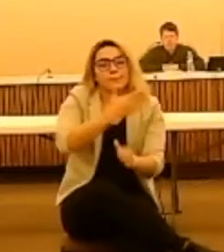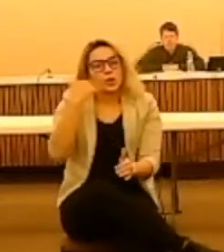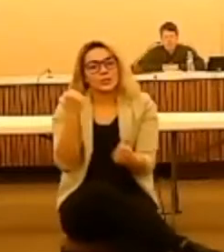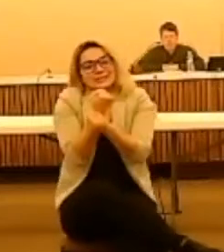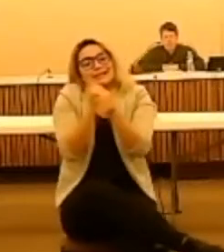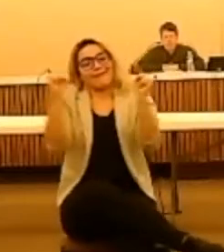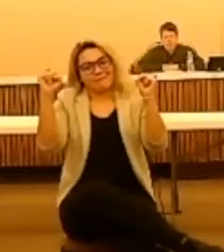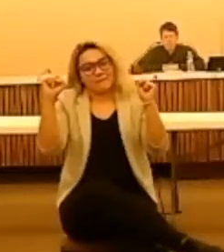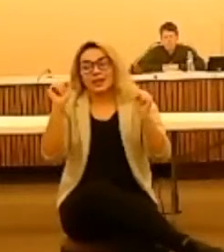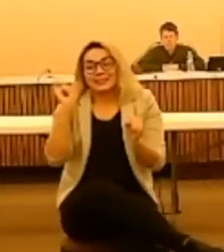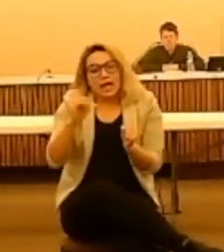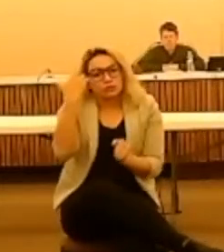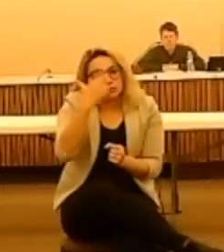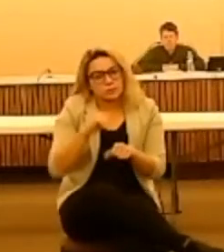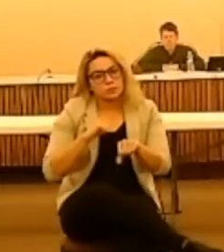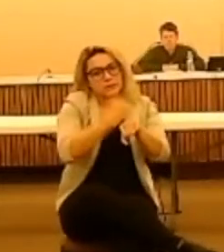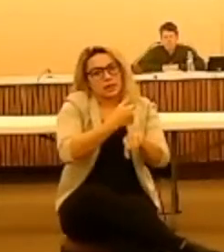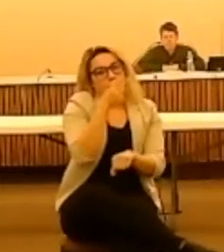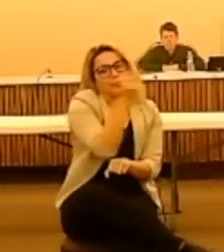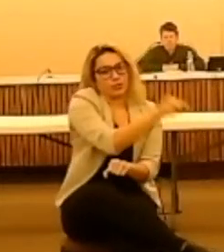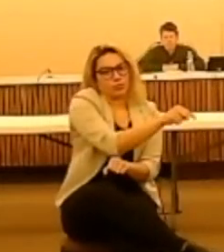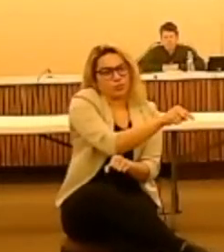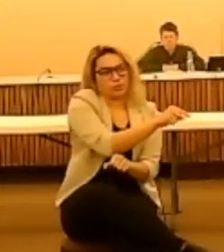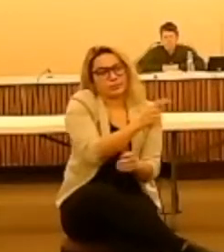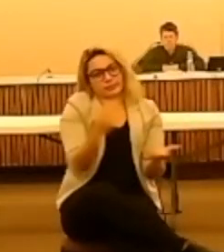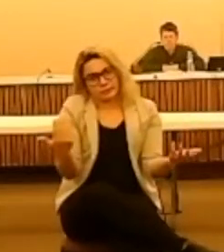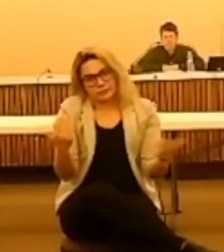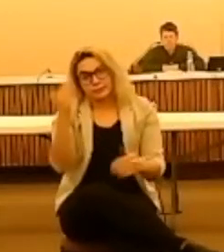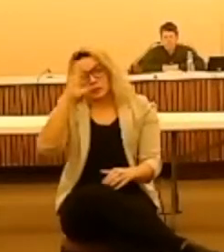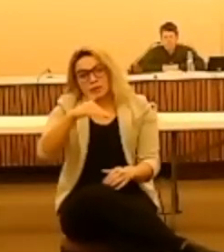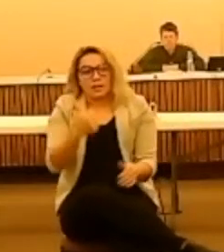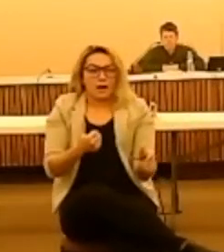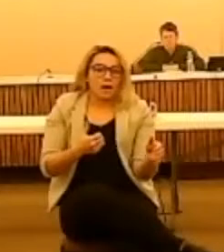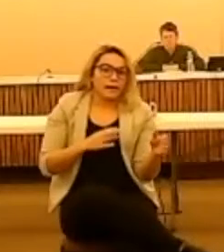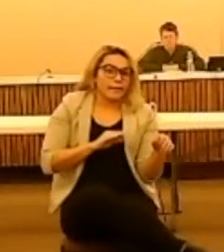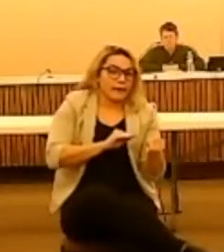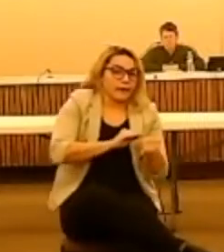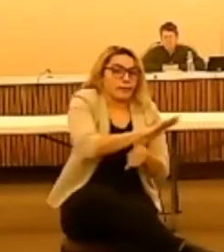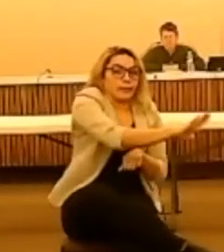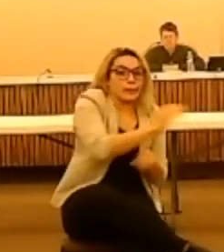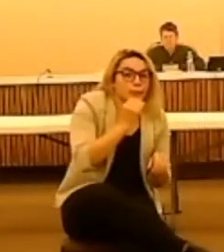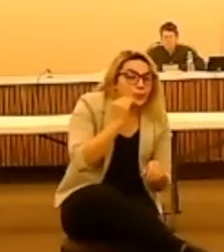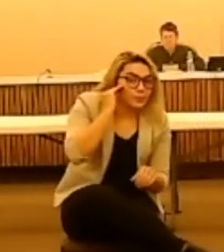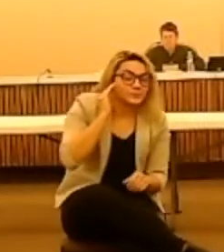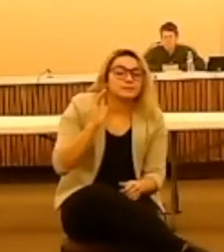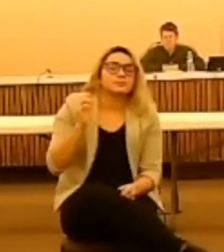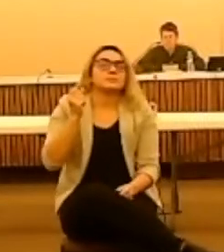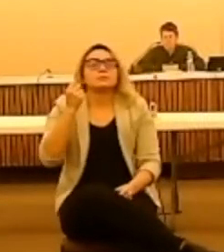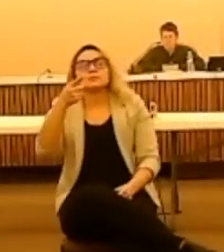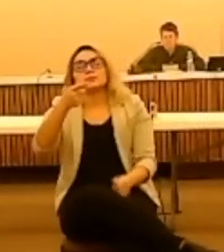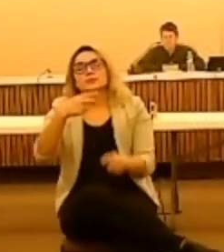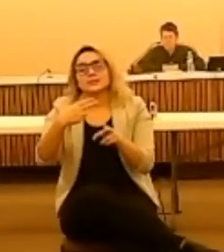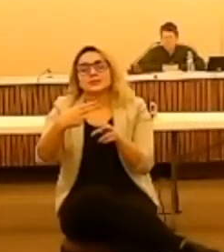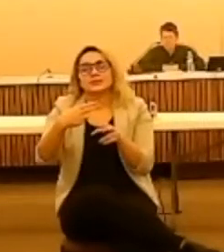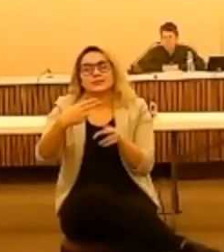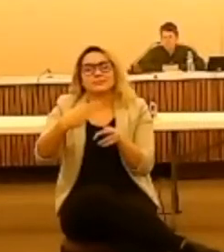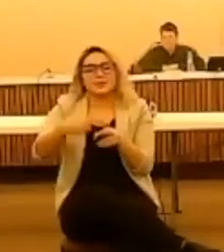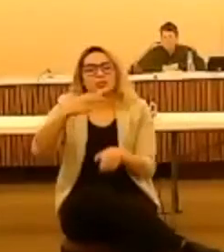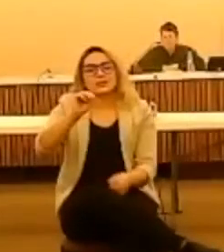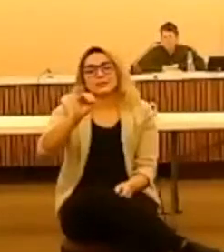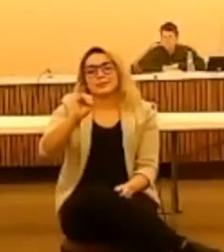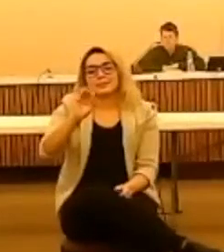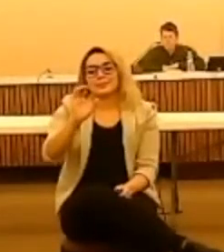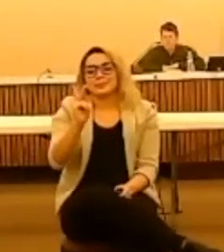put it where it is. And I do want to point out, especially as it relates to those homes along Mickens, when you see a lot of these apartment